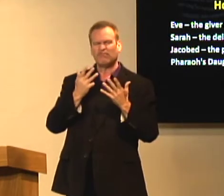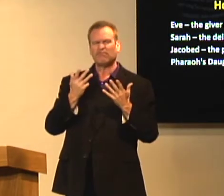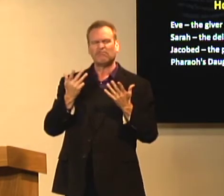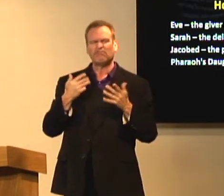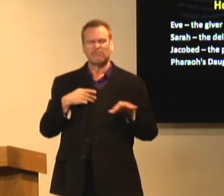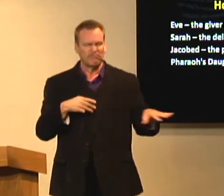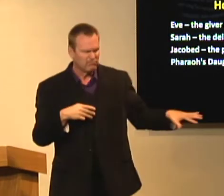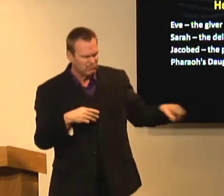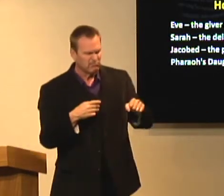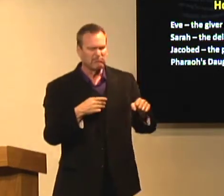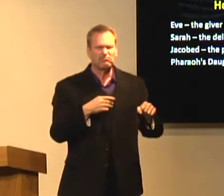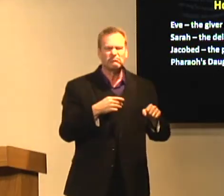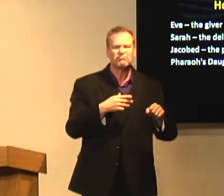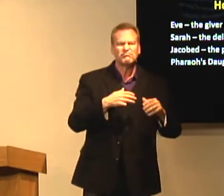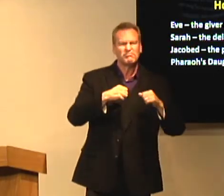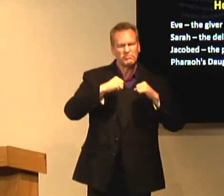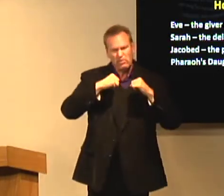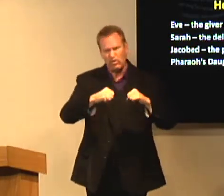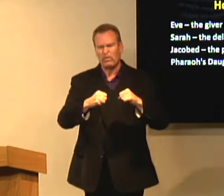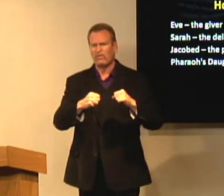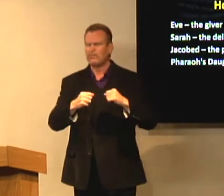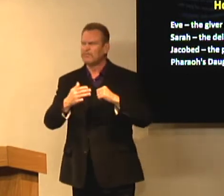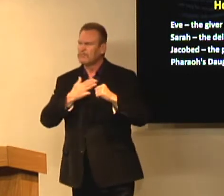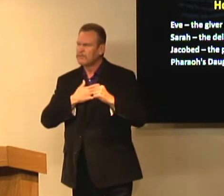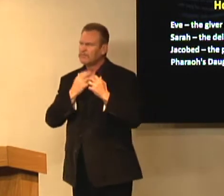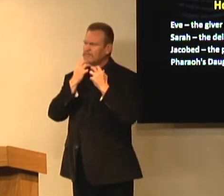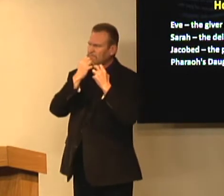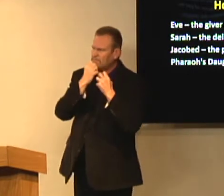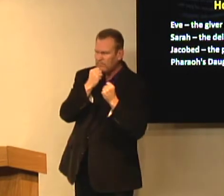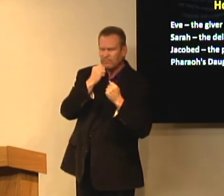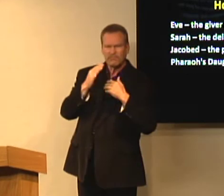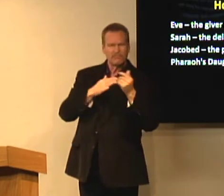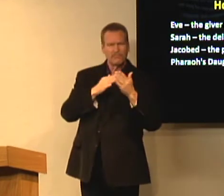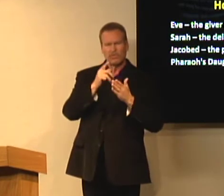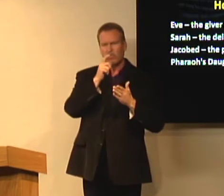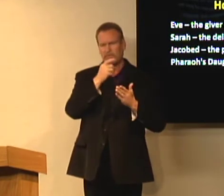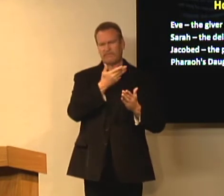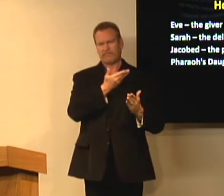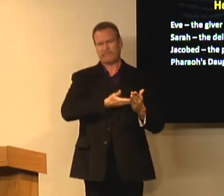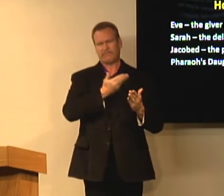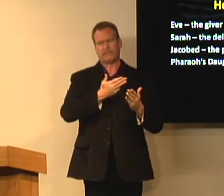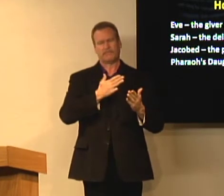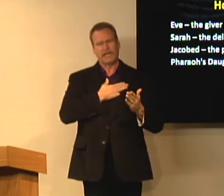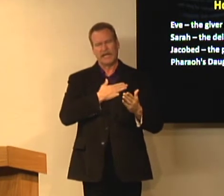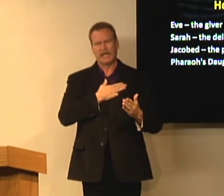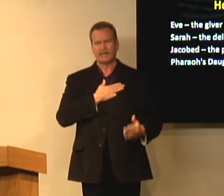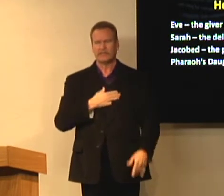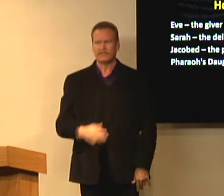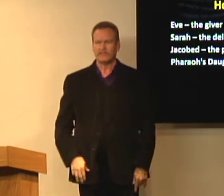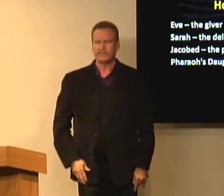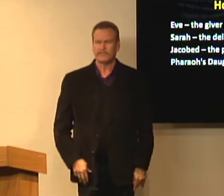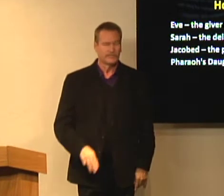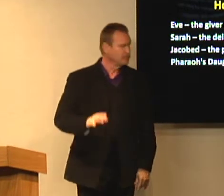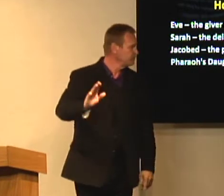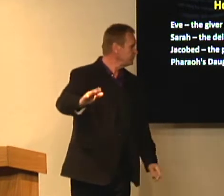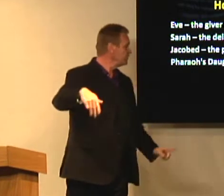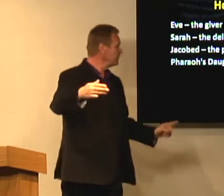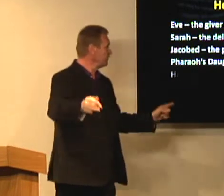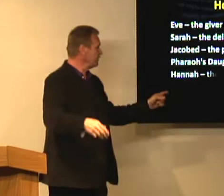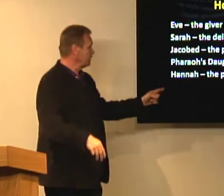maybe some people don't want even people to know that their child is deaf, and they prefer people to think that they have no children. No children